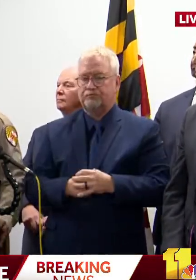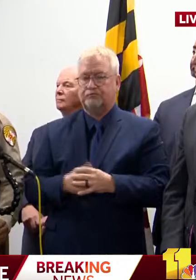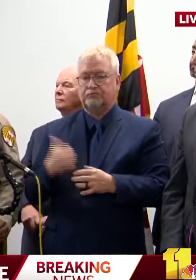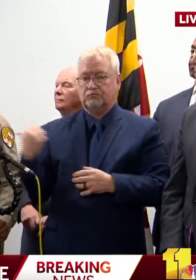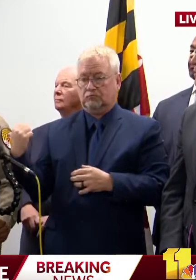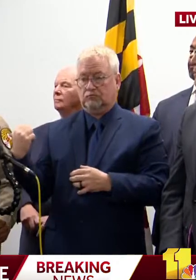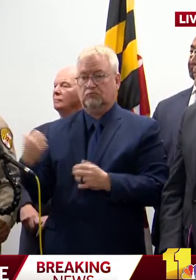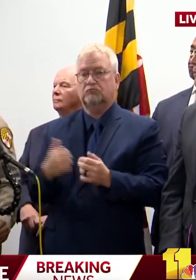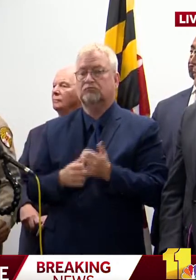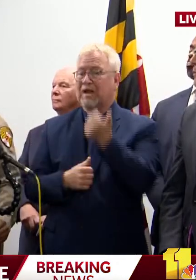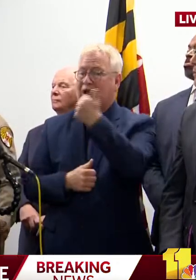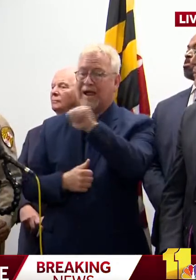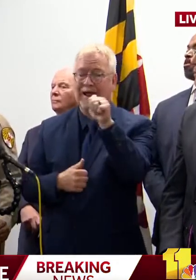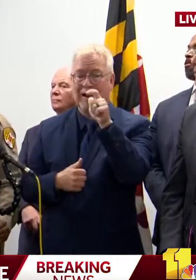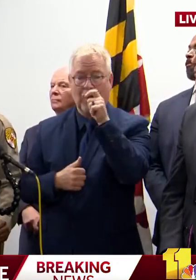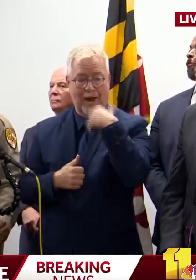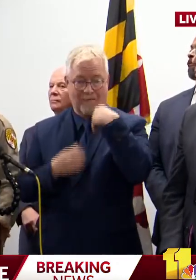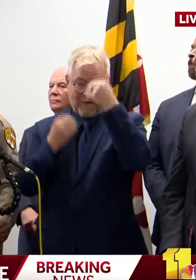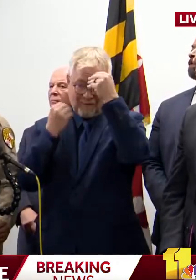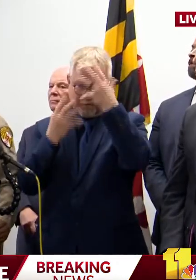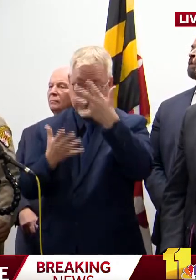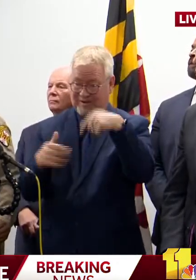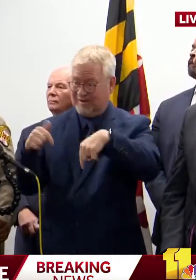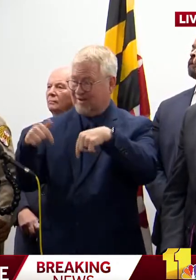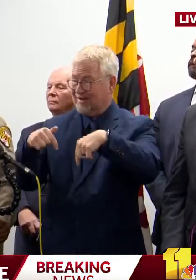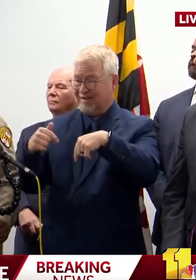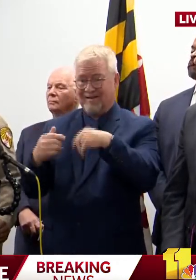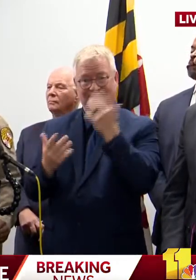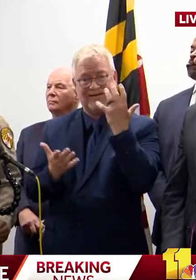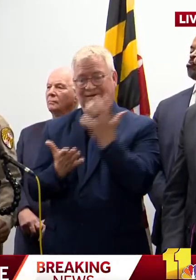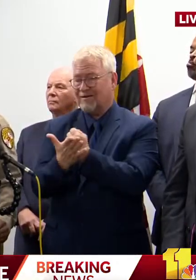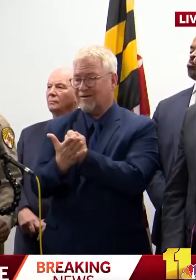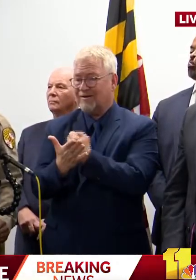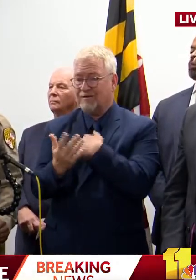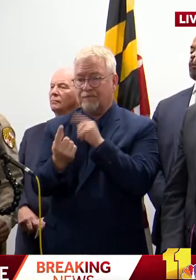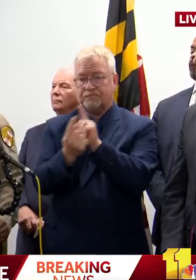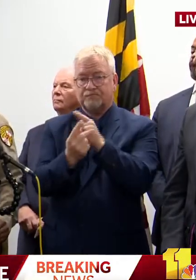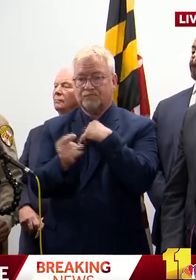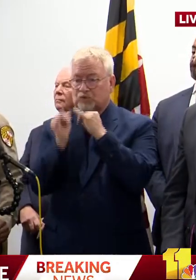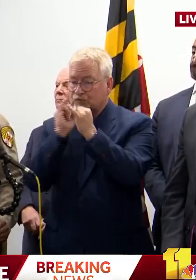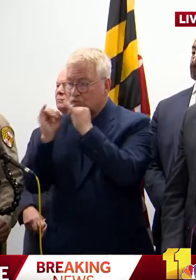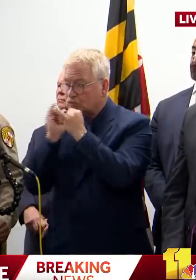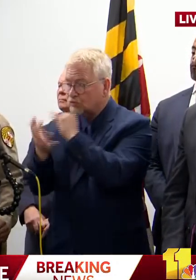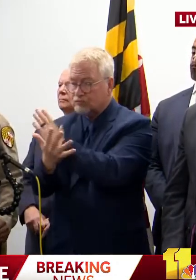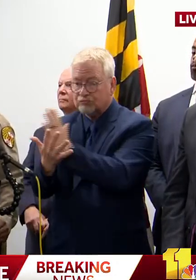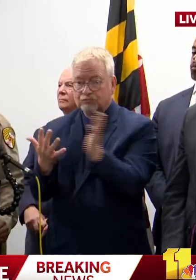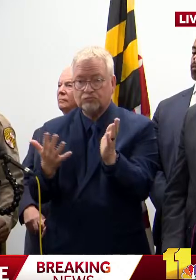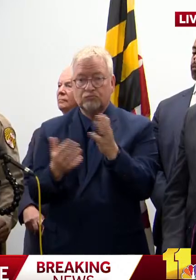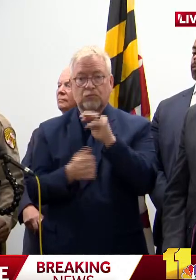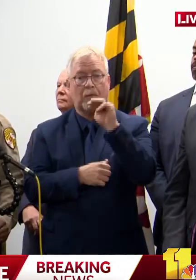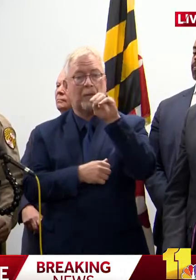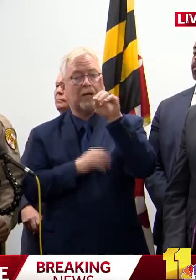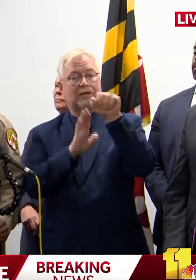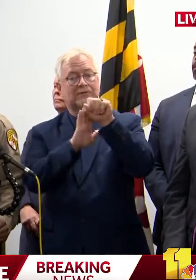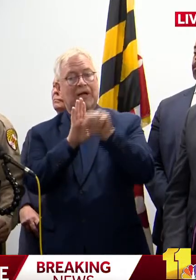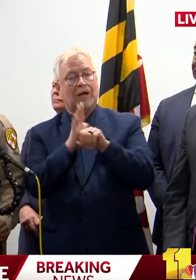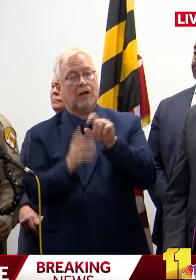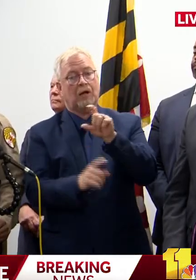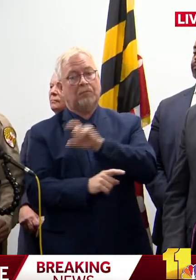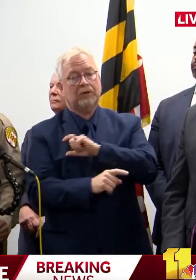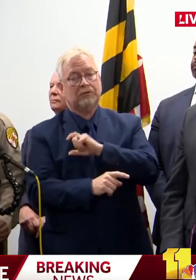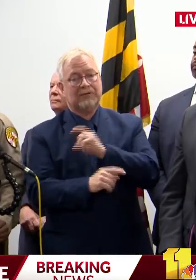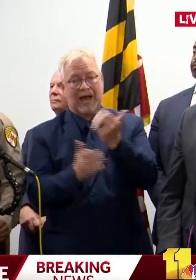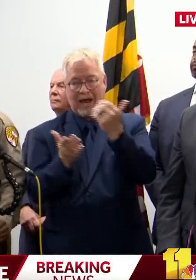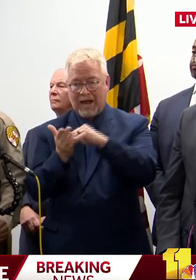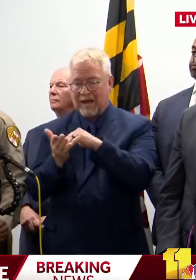information pertaining to this tragedy. He has been interviewed. There will probably be follow-up interviews conducted by the Maryland State Police and NTSB, as